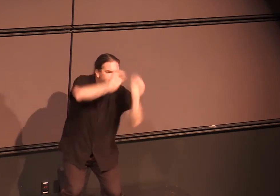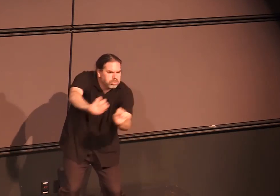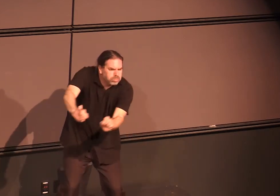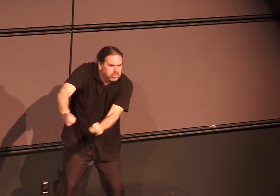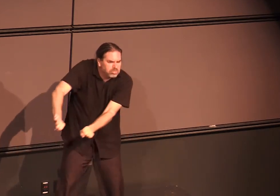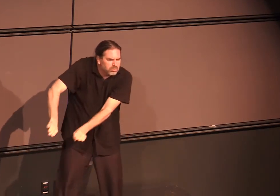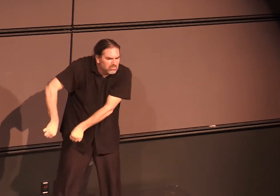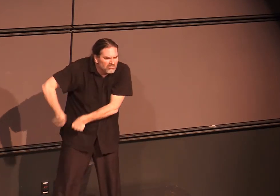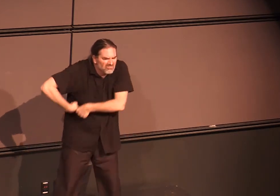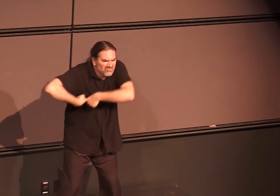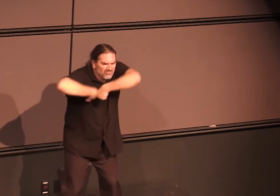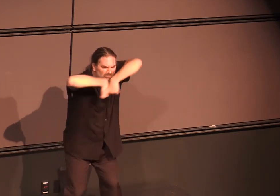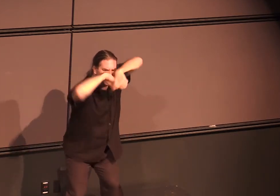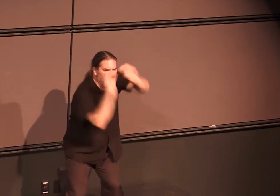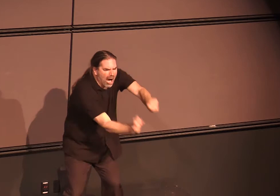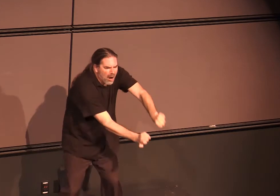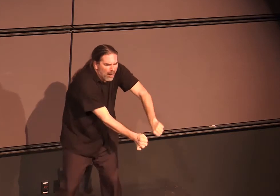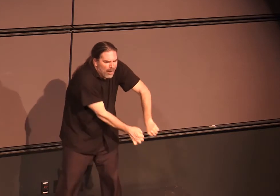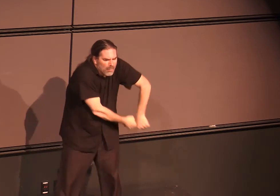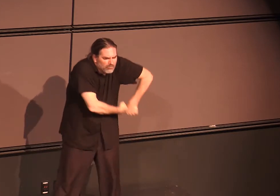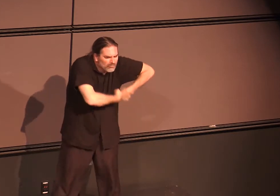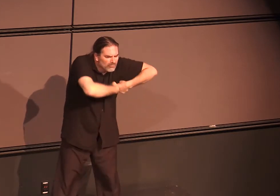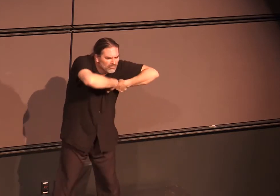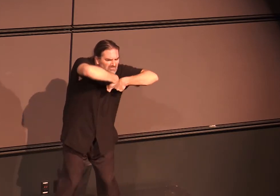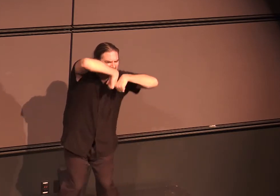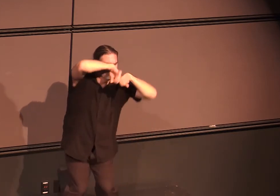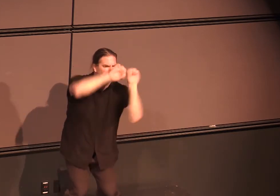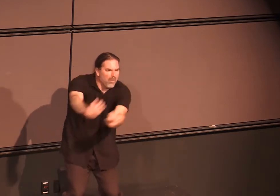Charlie running across grass.